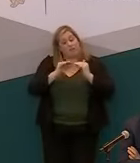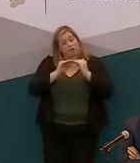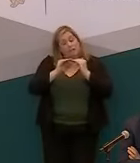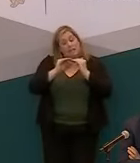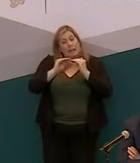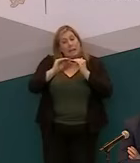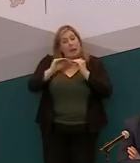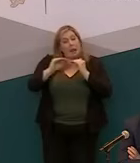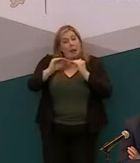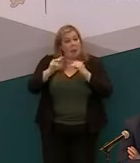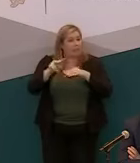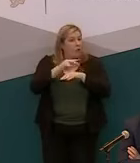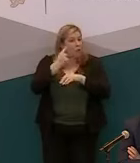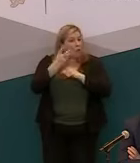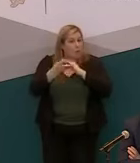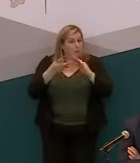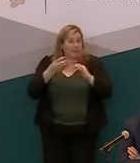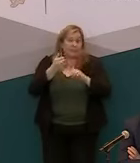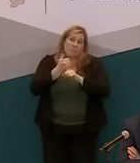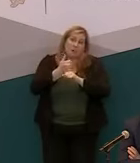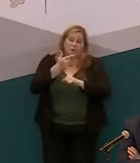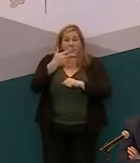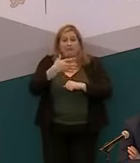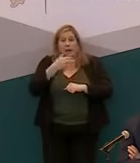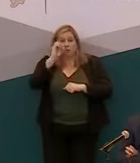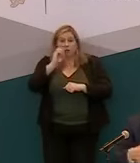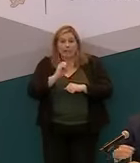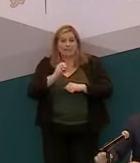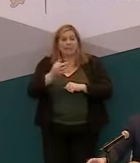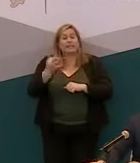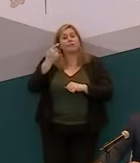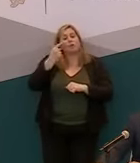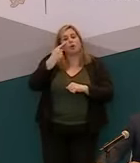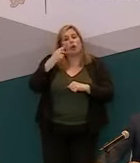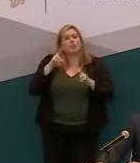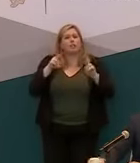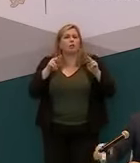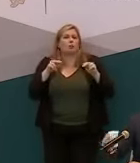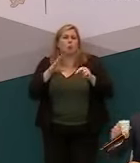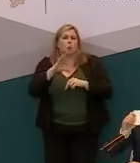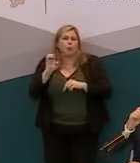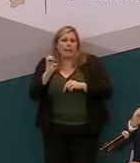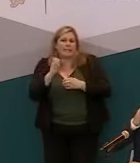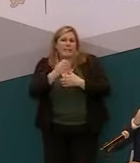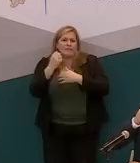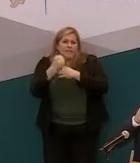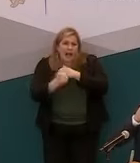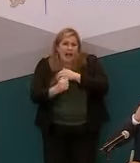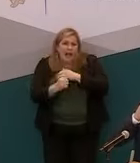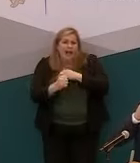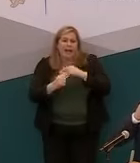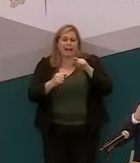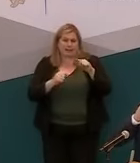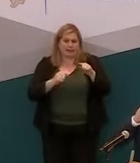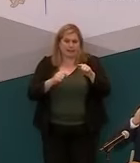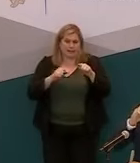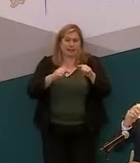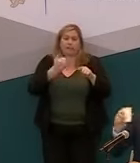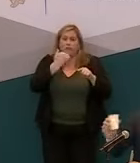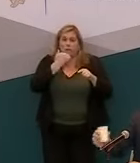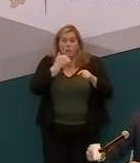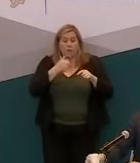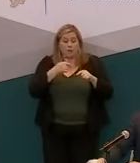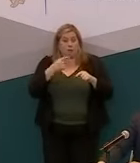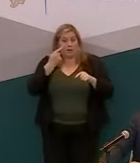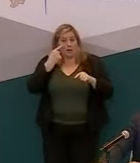about 5%. And if we look at the number of new cases per day, now this is noisier. The number of new